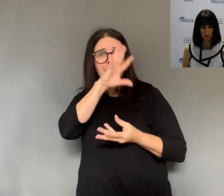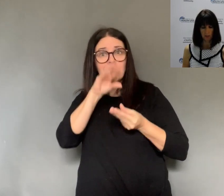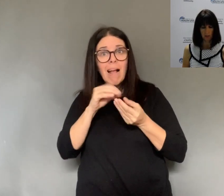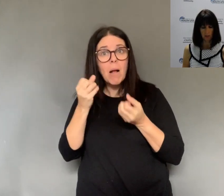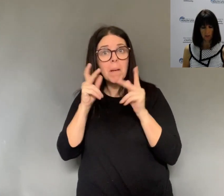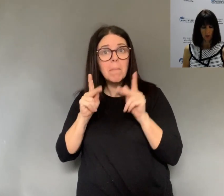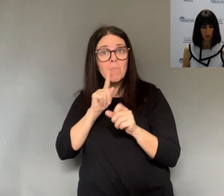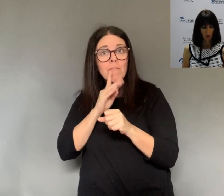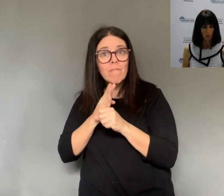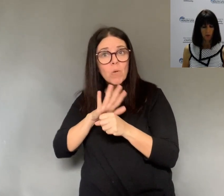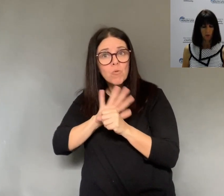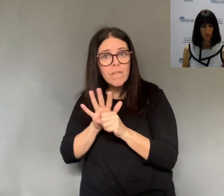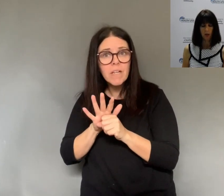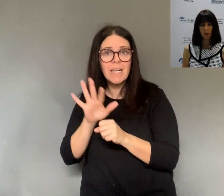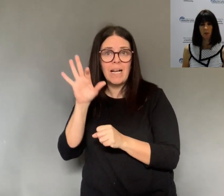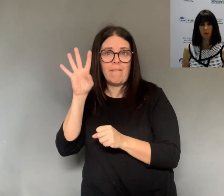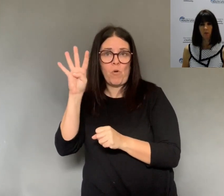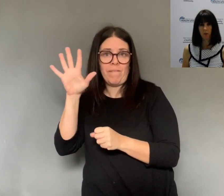45,646 cases, with